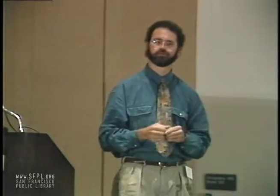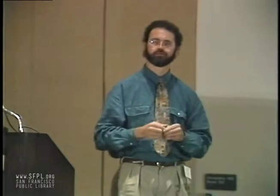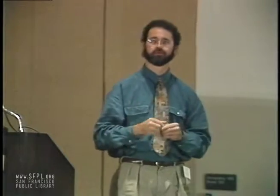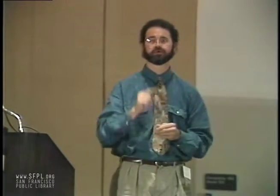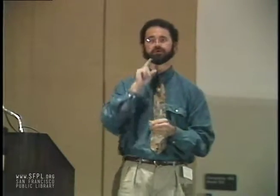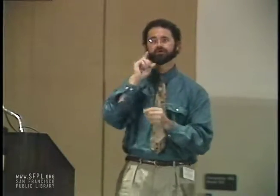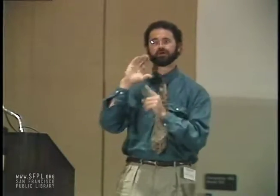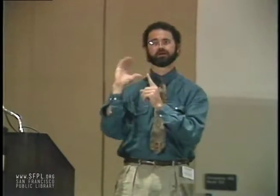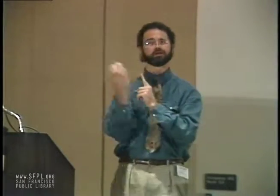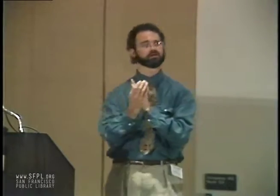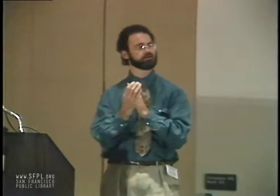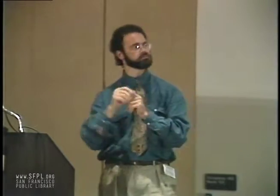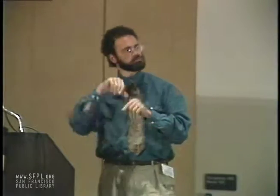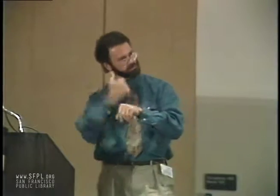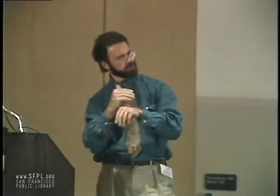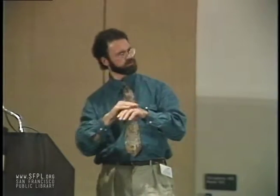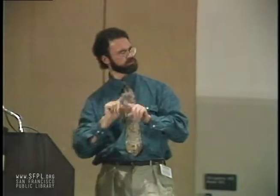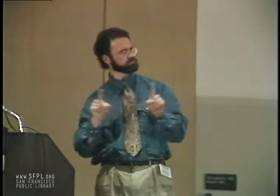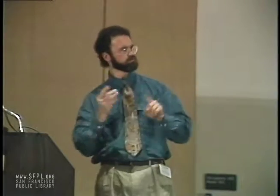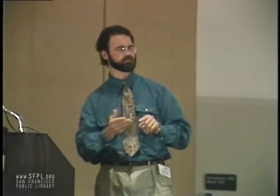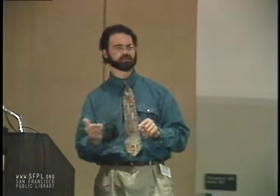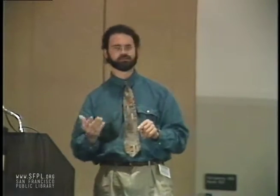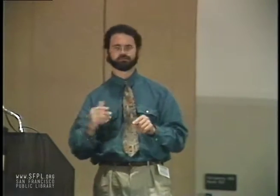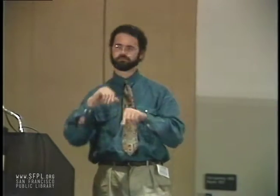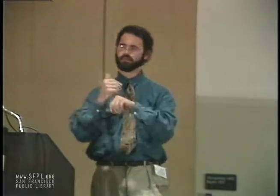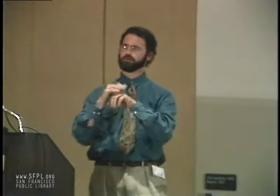because they're dependent upon a spoken language.